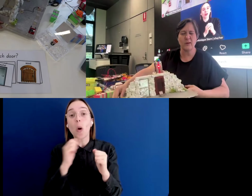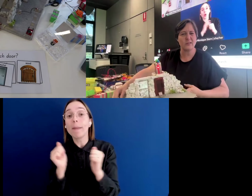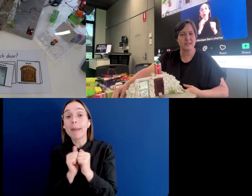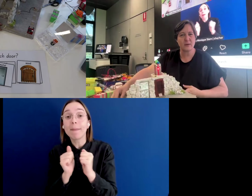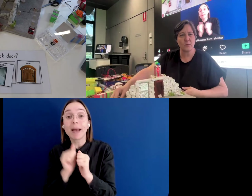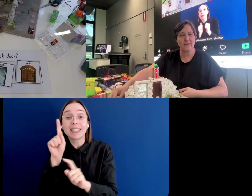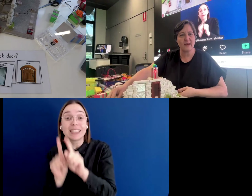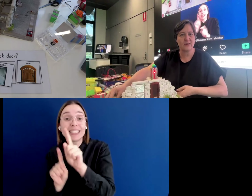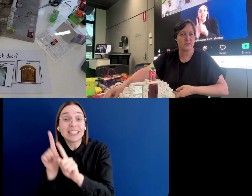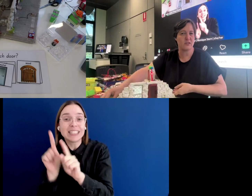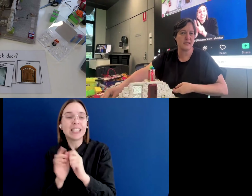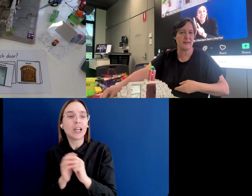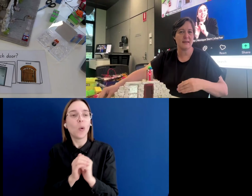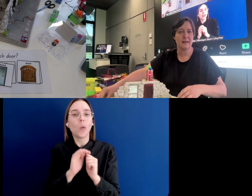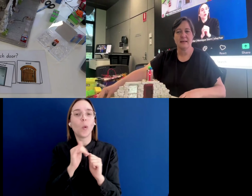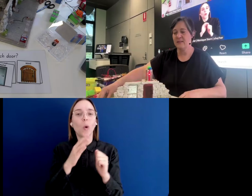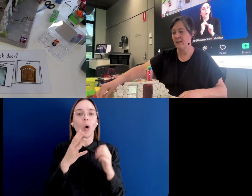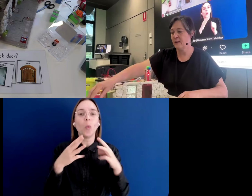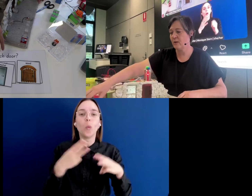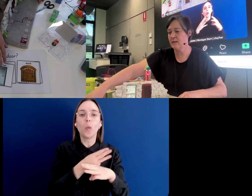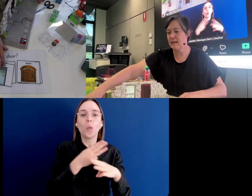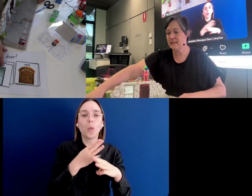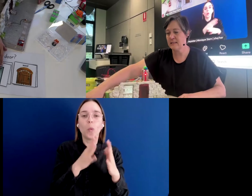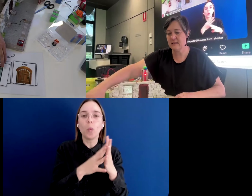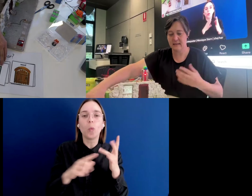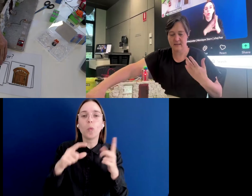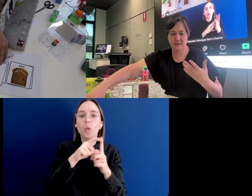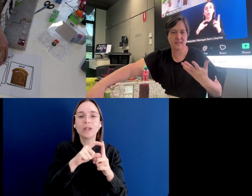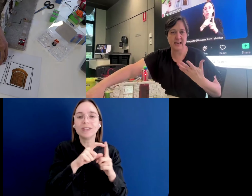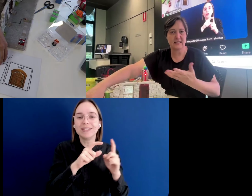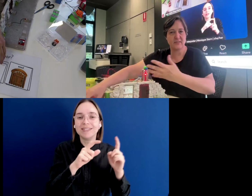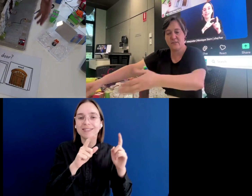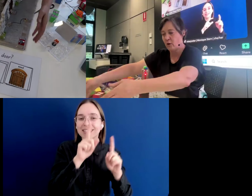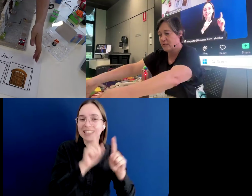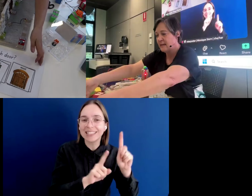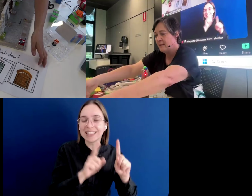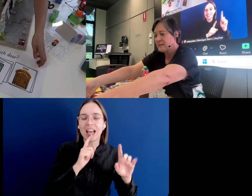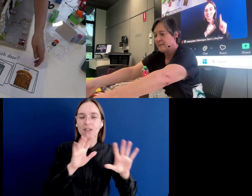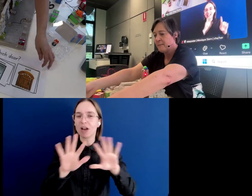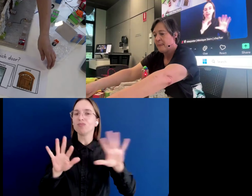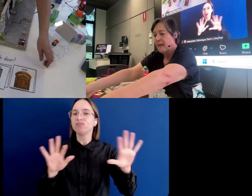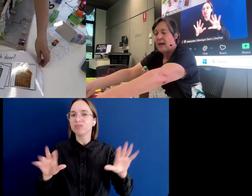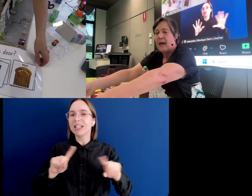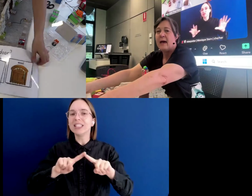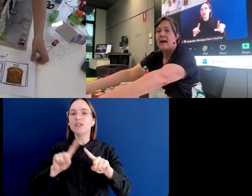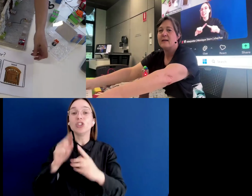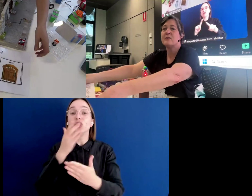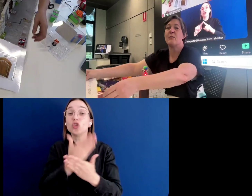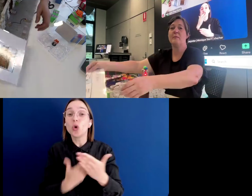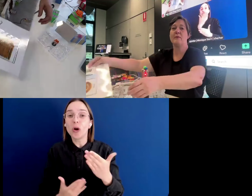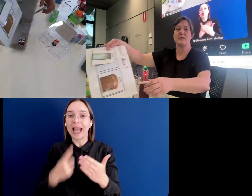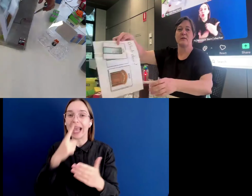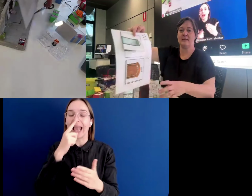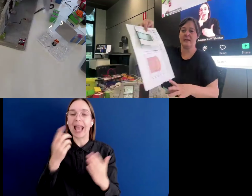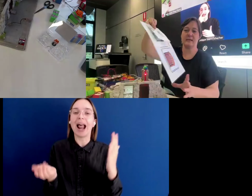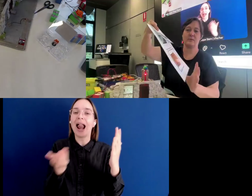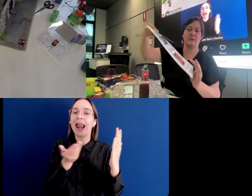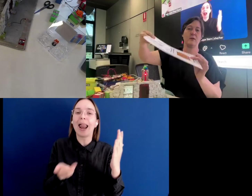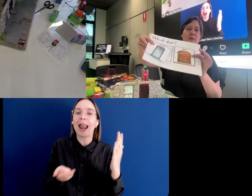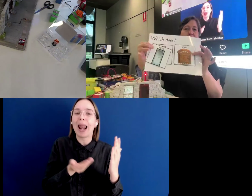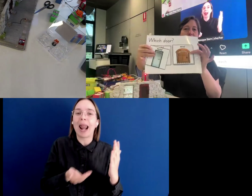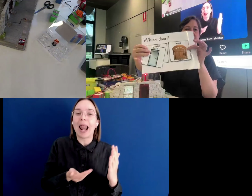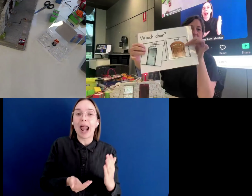kind of a more interesting way of introducing different conductive concepts. And when we were showing